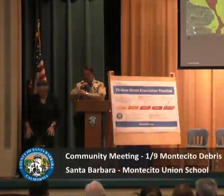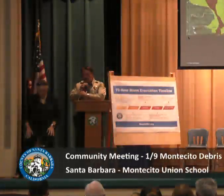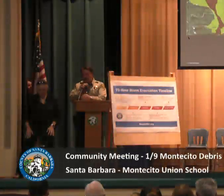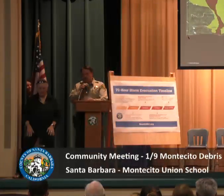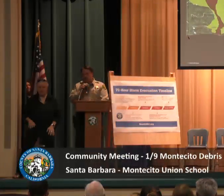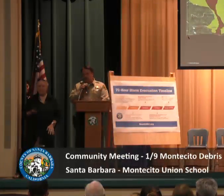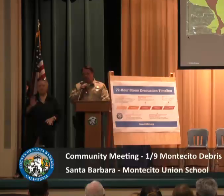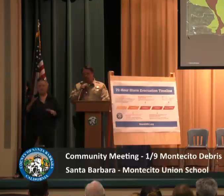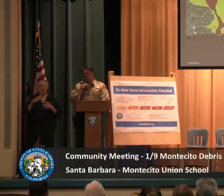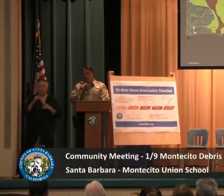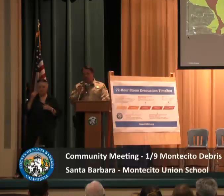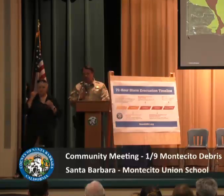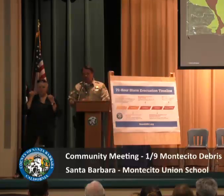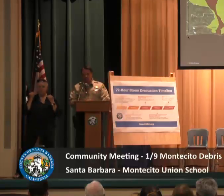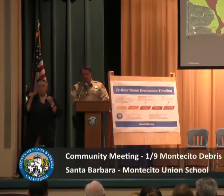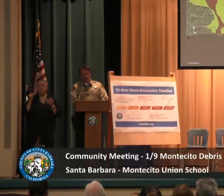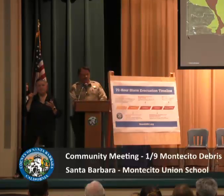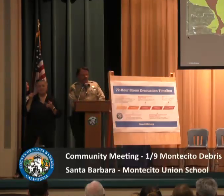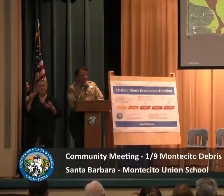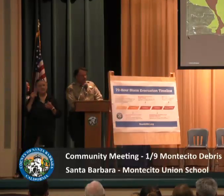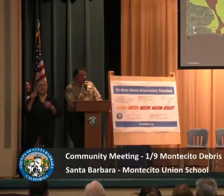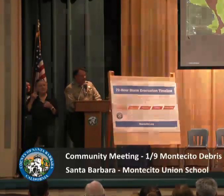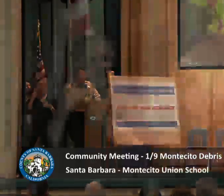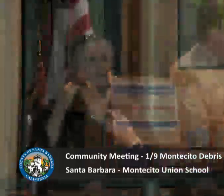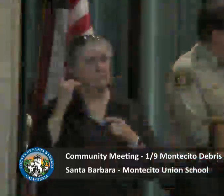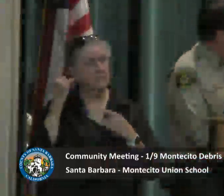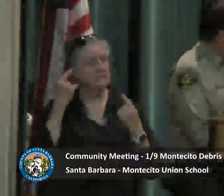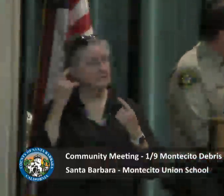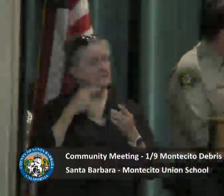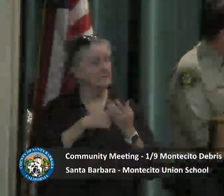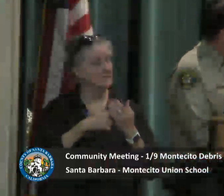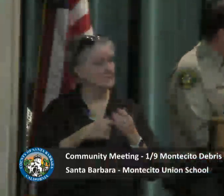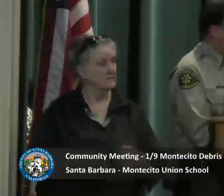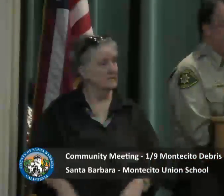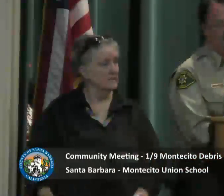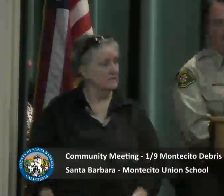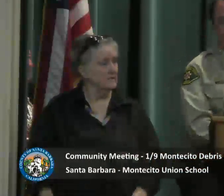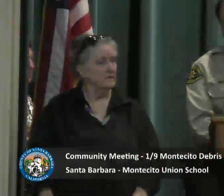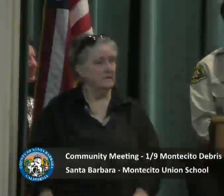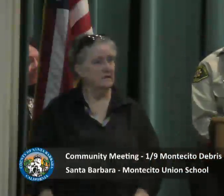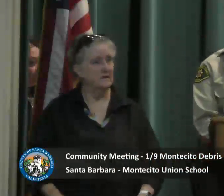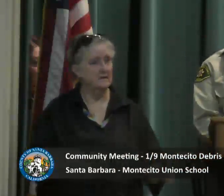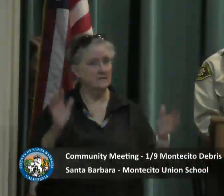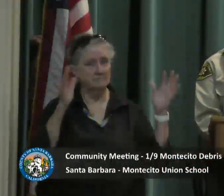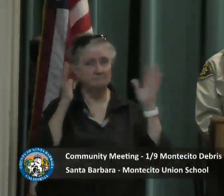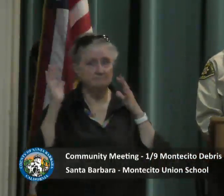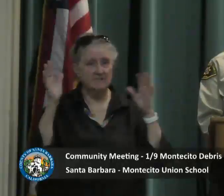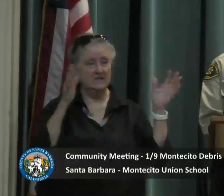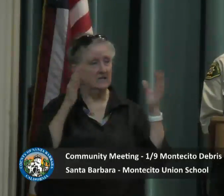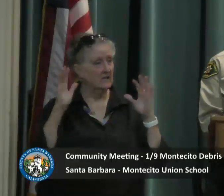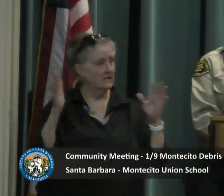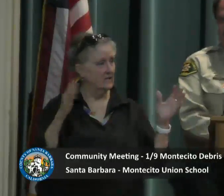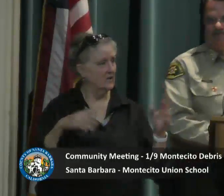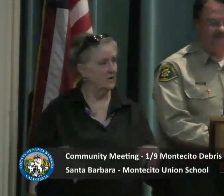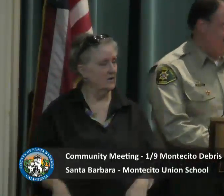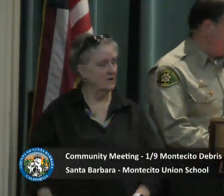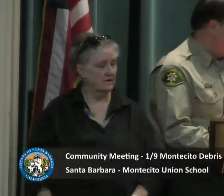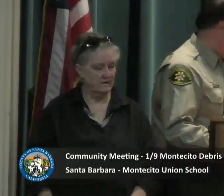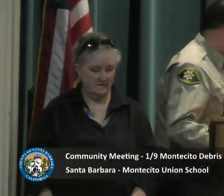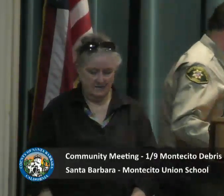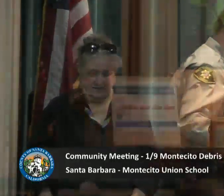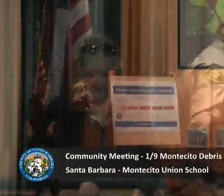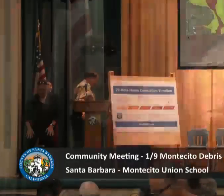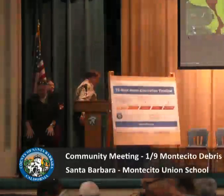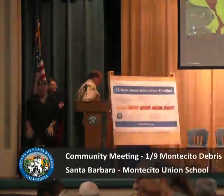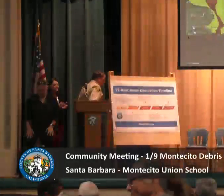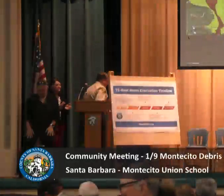That's a very interesting idea. It's one I think that we will discuss with our emergency managers.